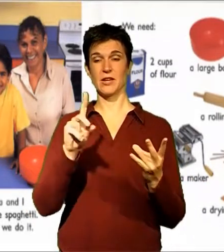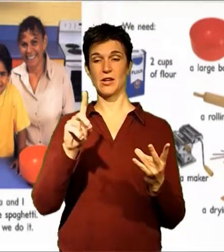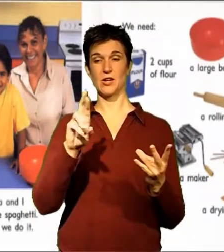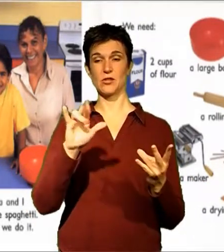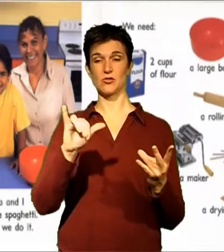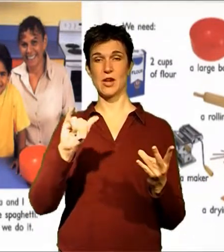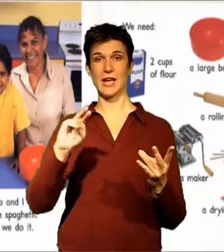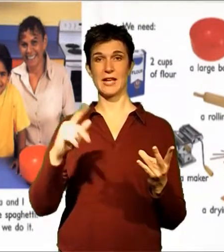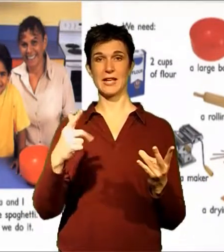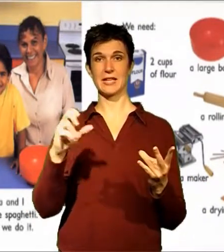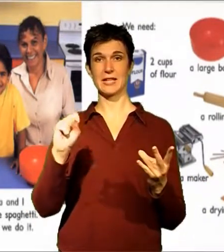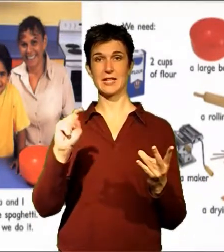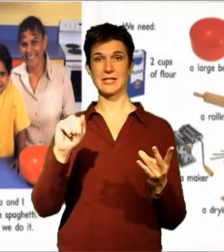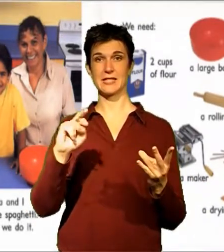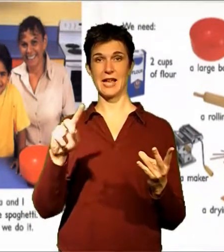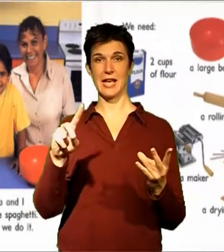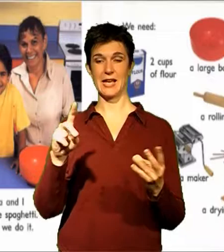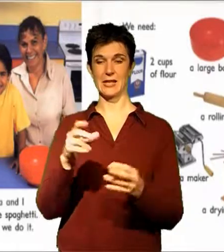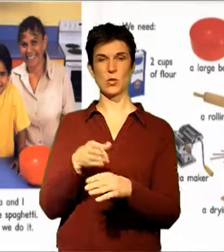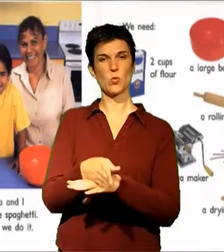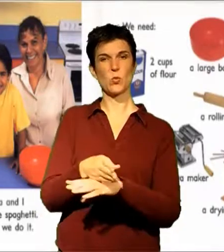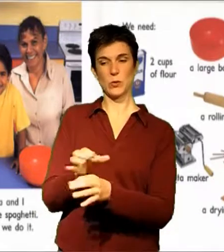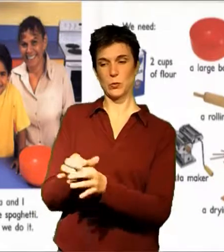a drying stand.